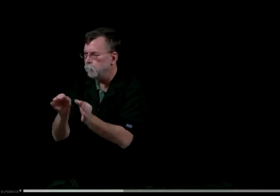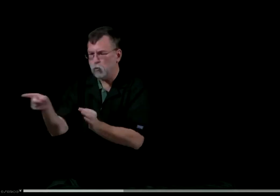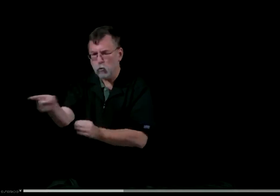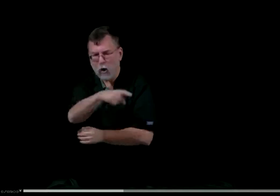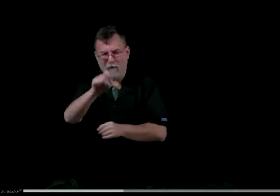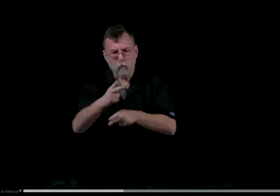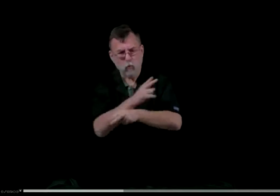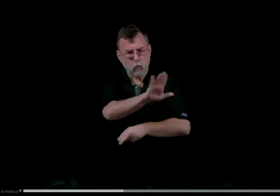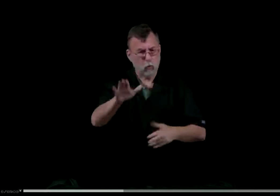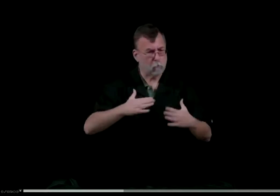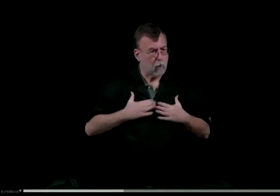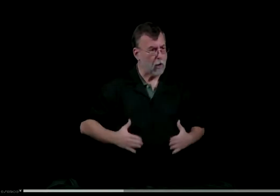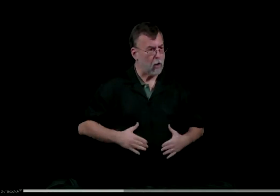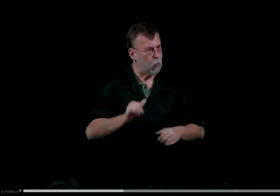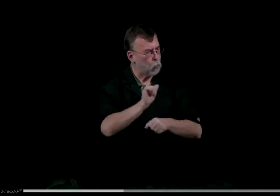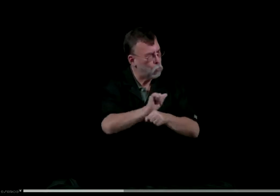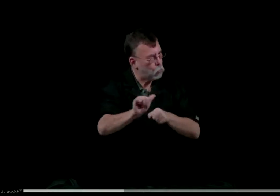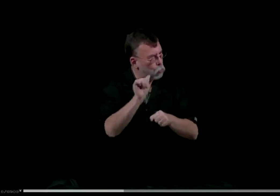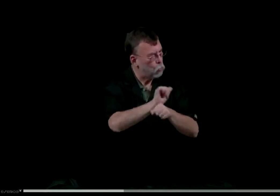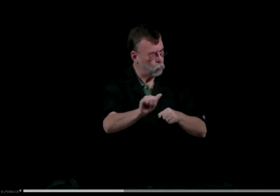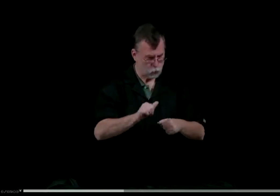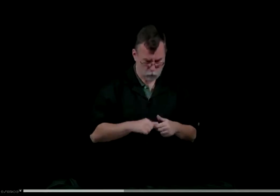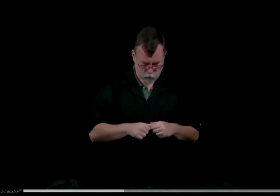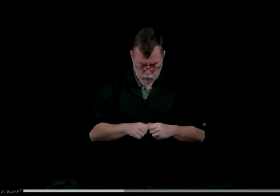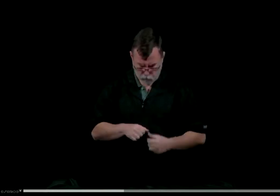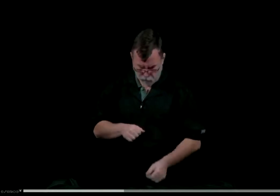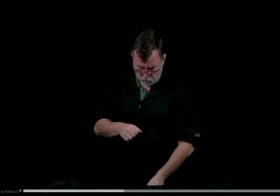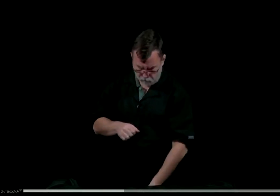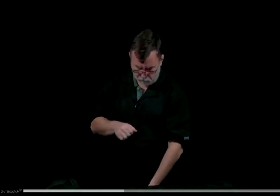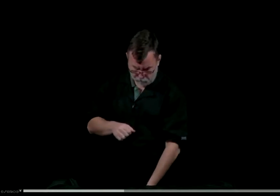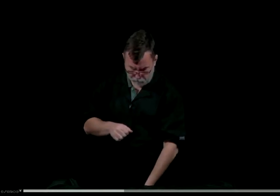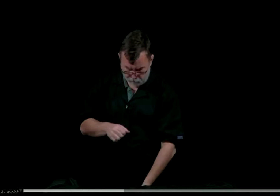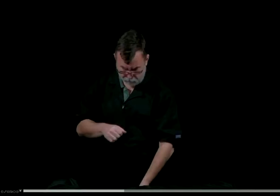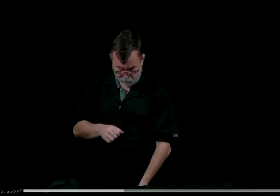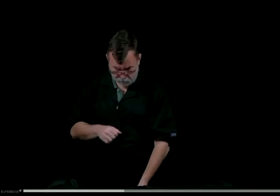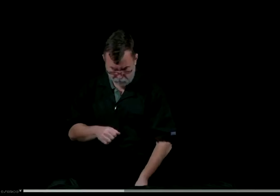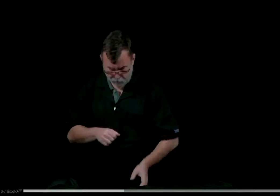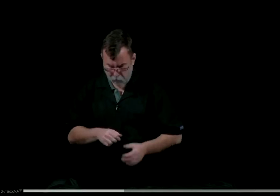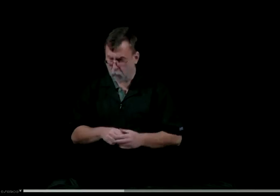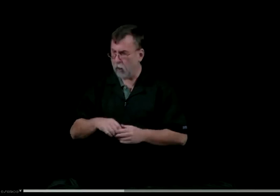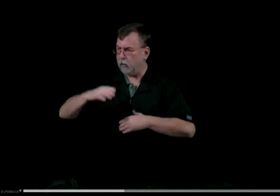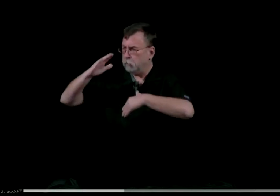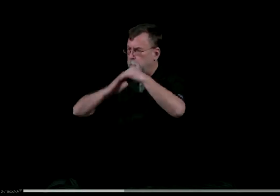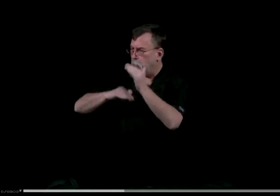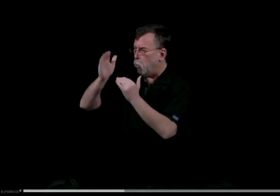give instructions. You have to train your body, you have to work on with your body.